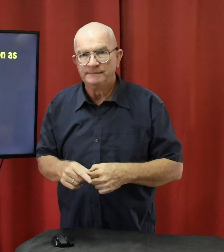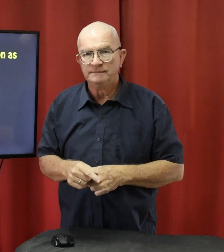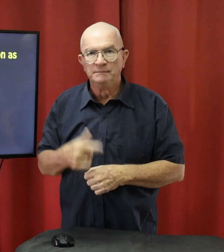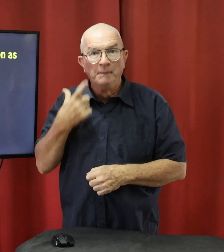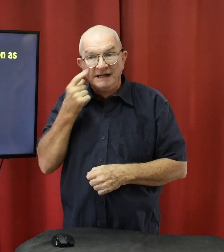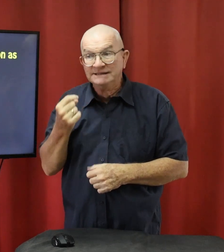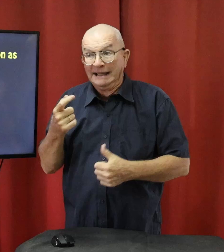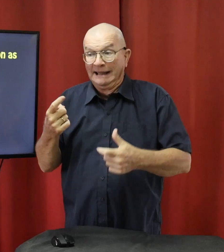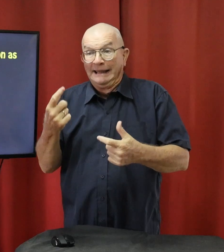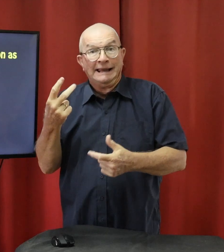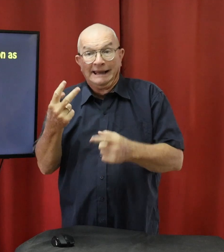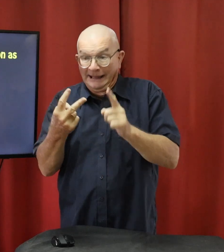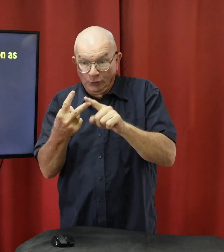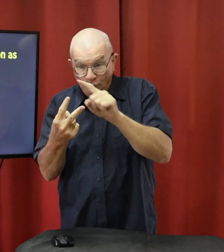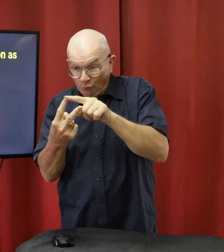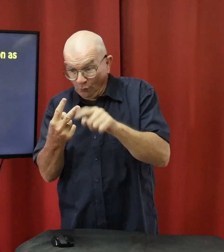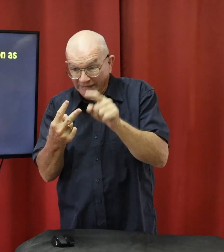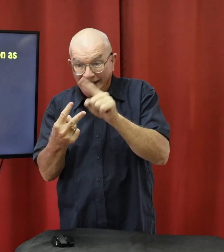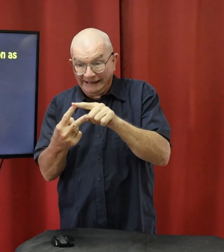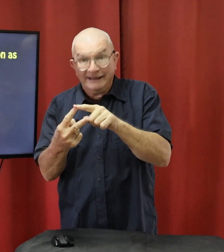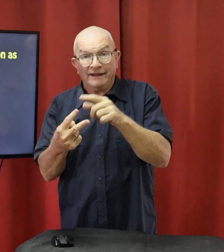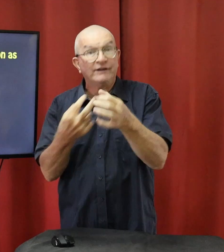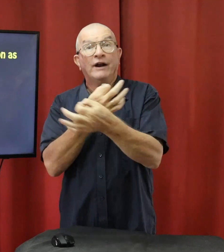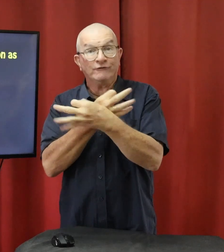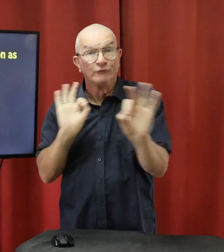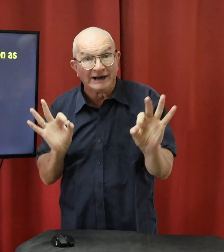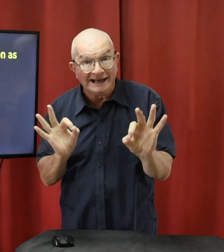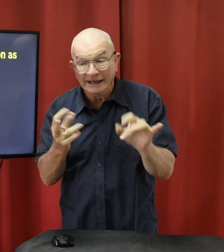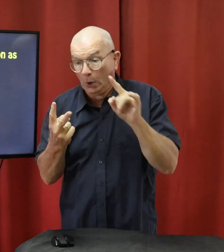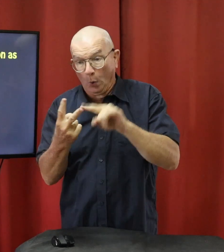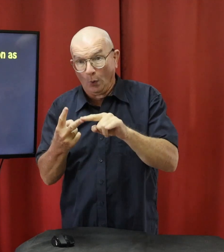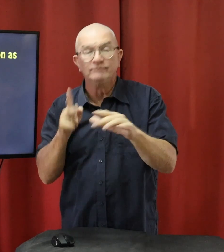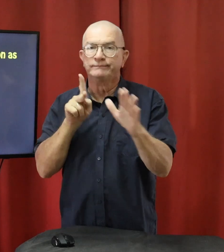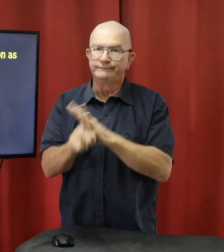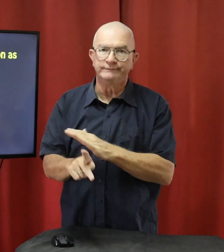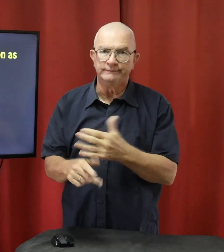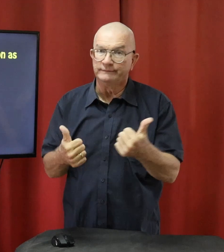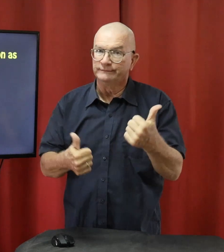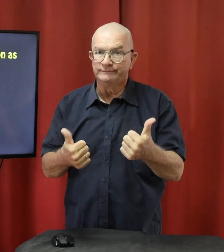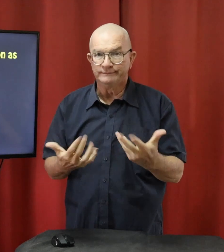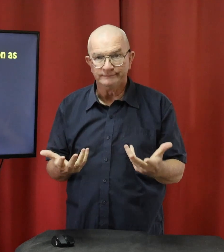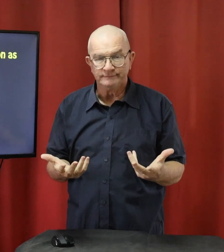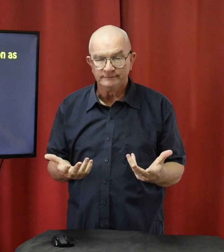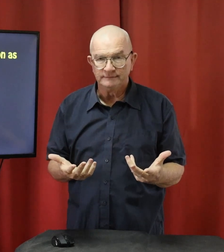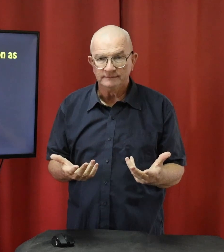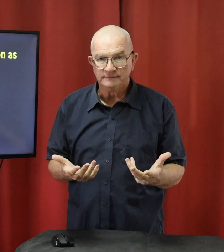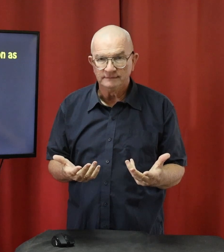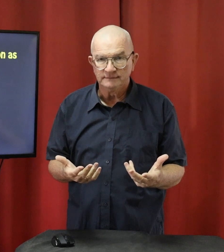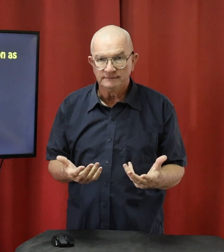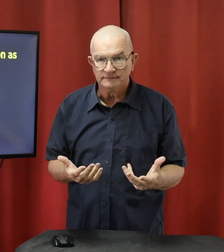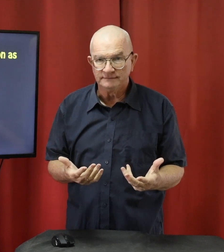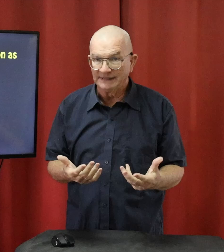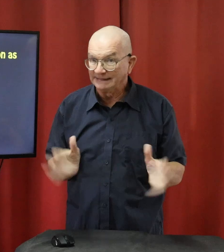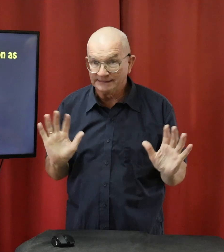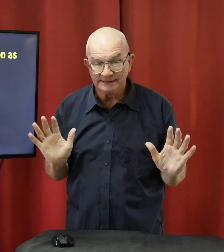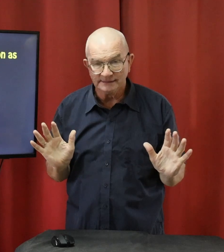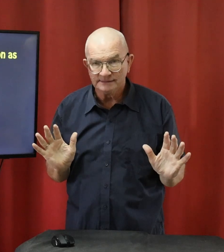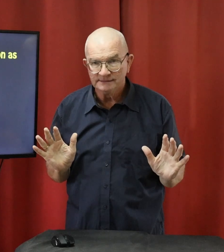what's going to happen, because either one of two things will happen. Either he'll go free, or they will kill him. That's